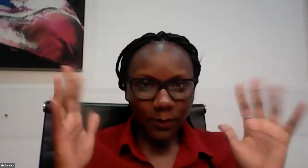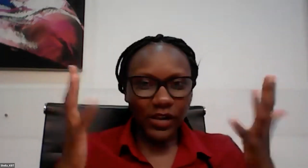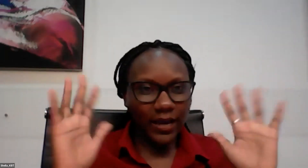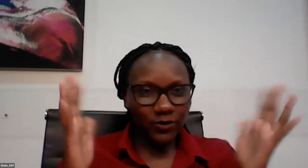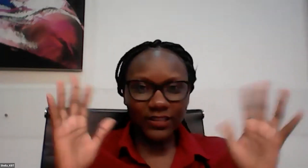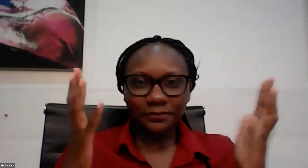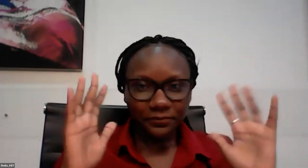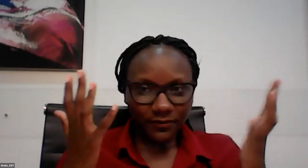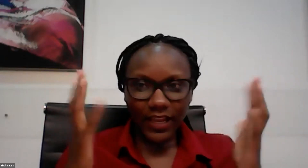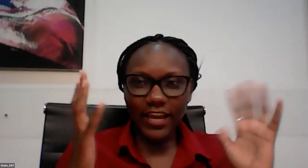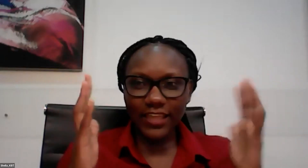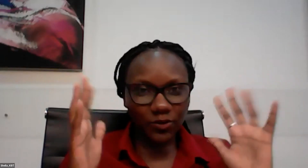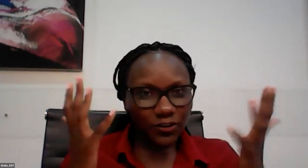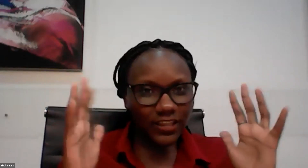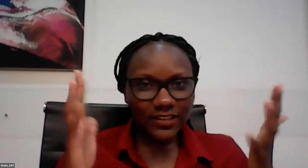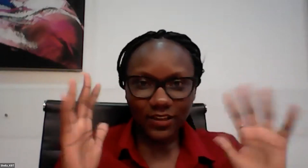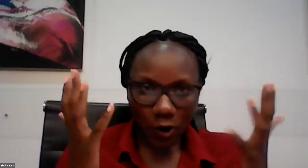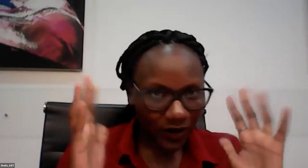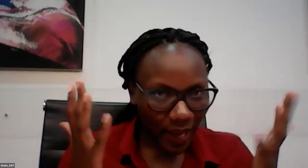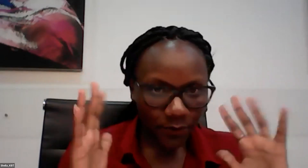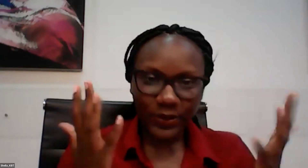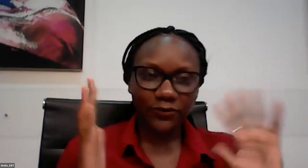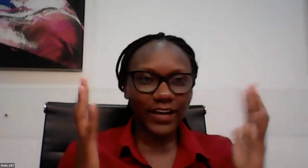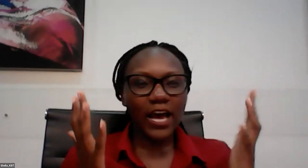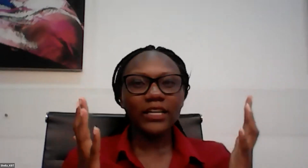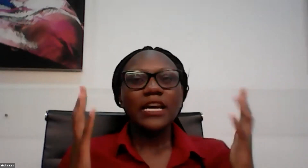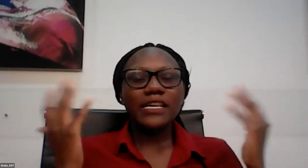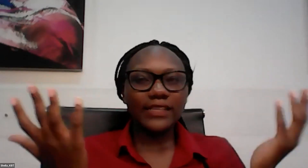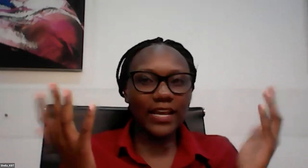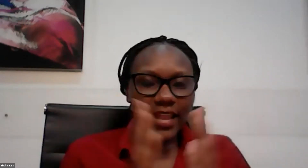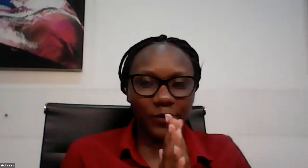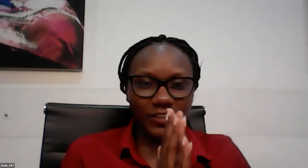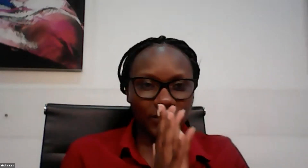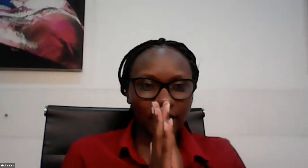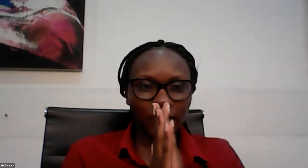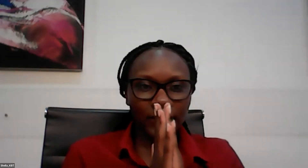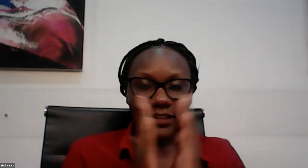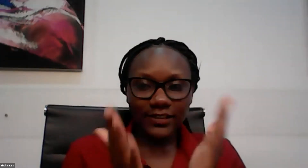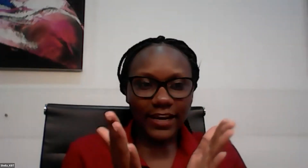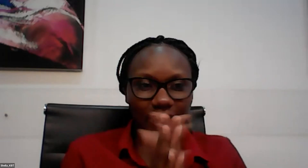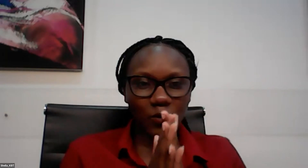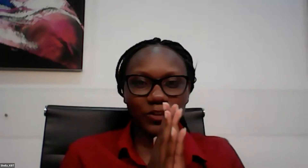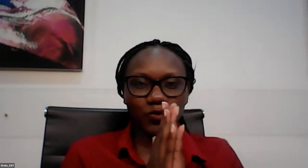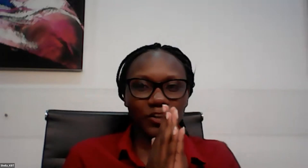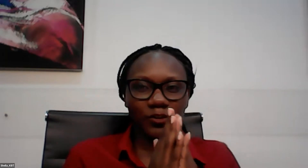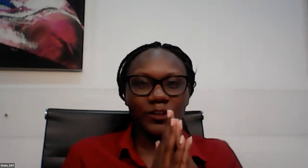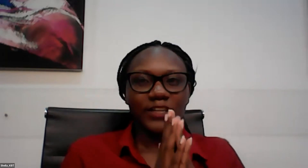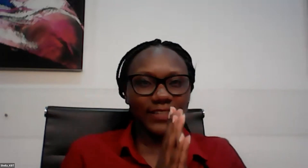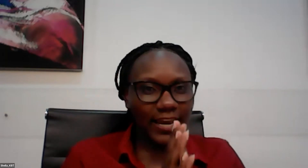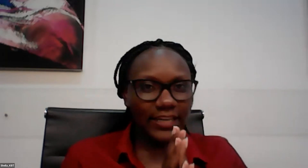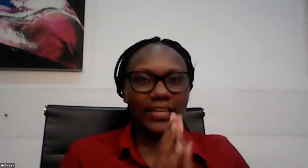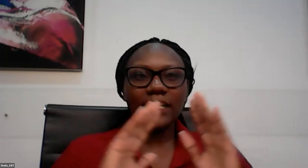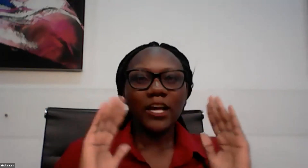round of applause, either do this or clap if we can. In sign language, in sign language, when